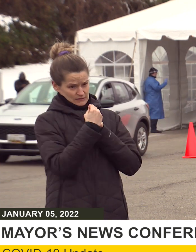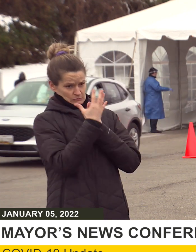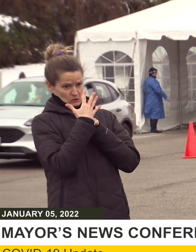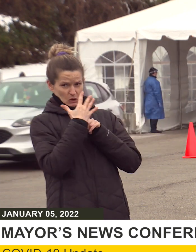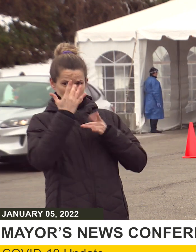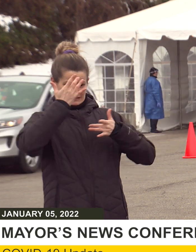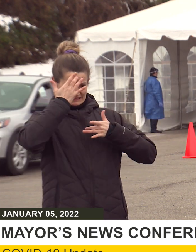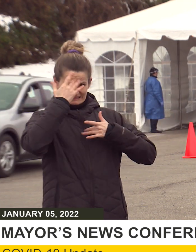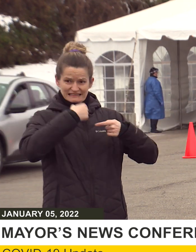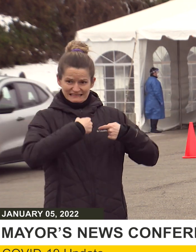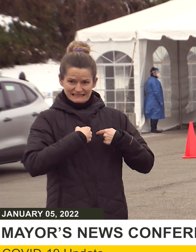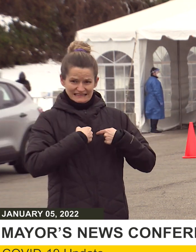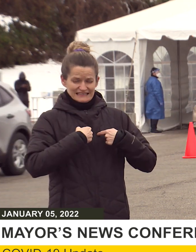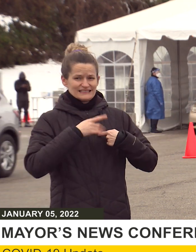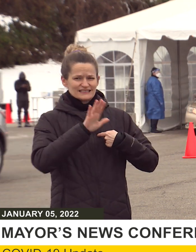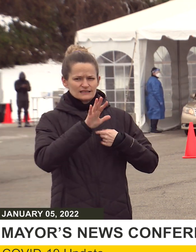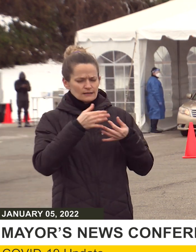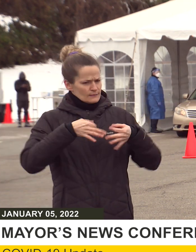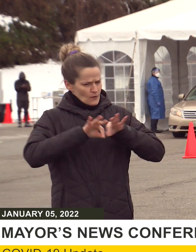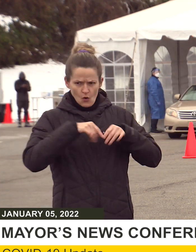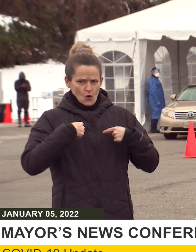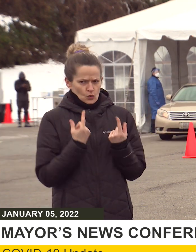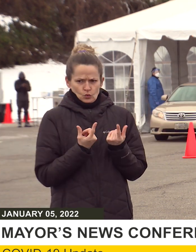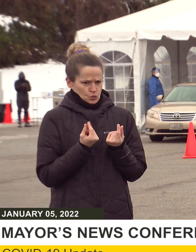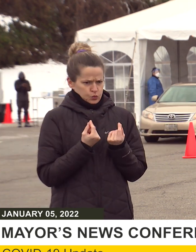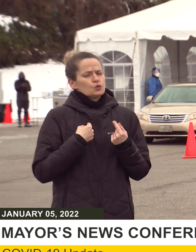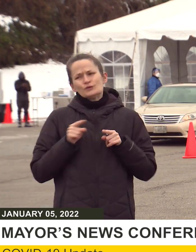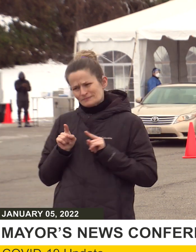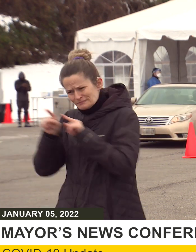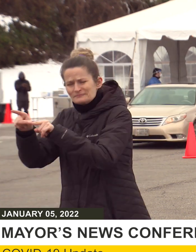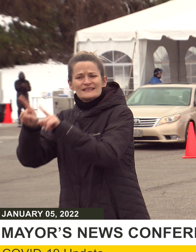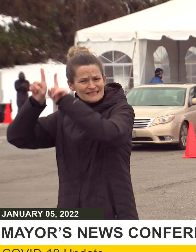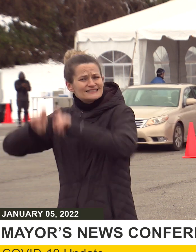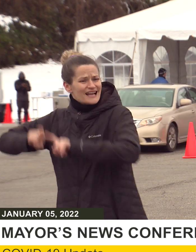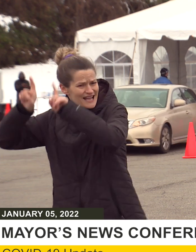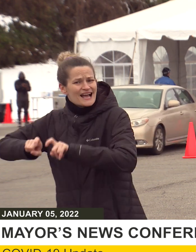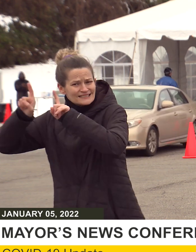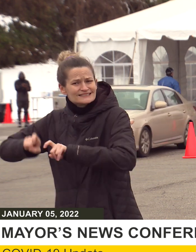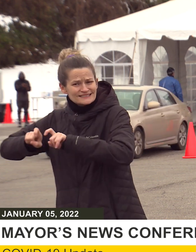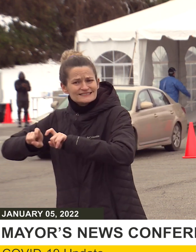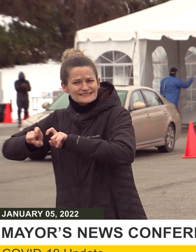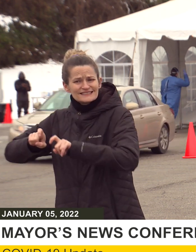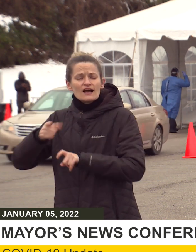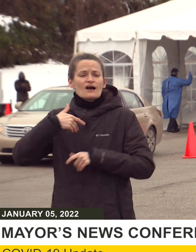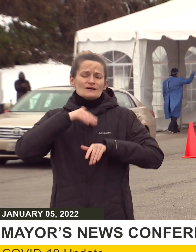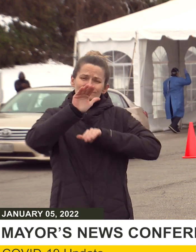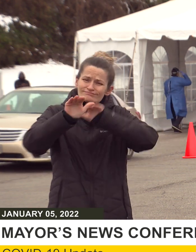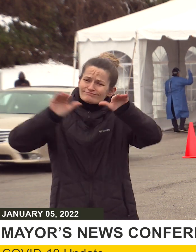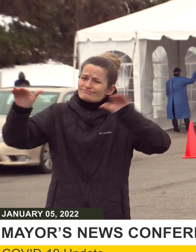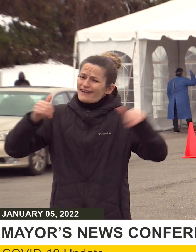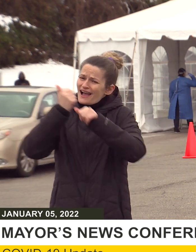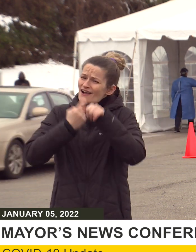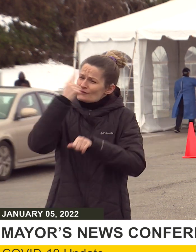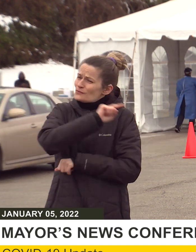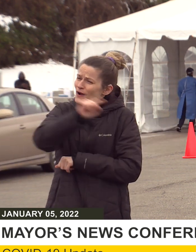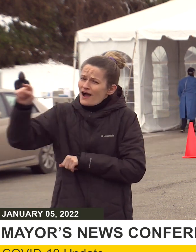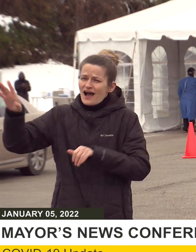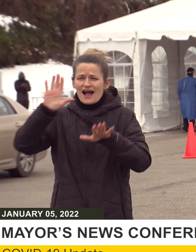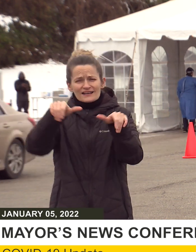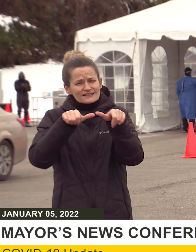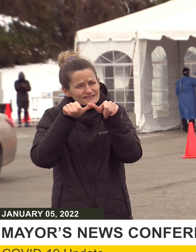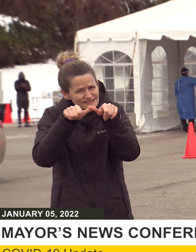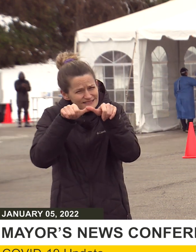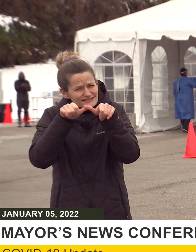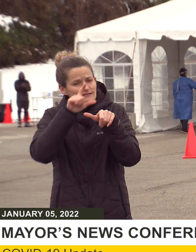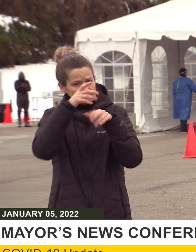get yourself tested. I also want to remind everyone that we still have had continuously an indoor mask mandate in